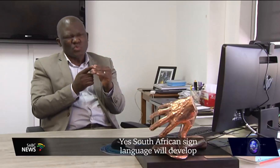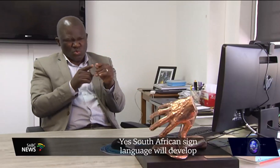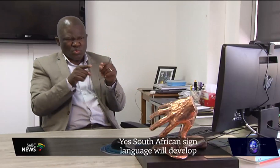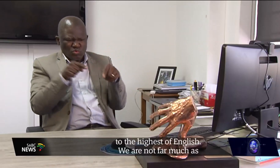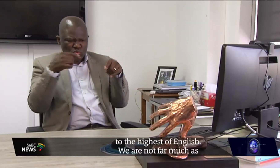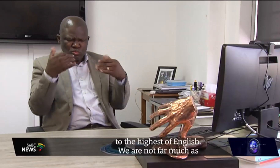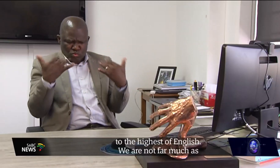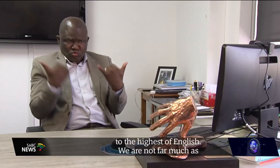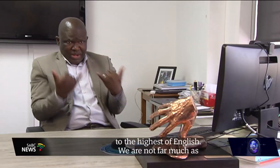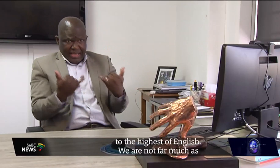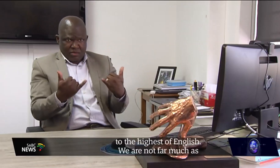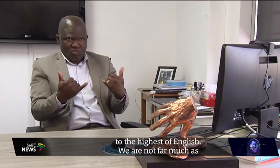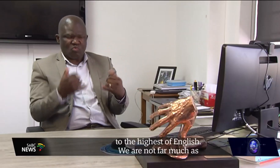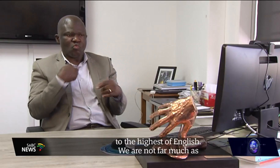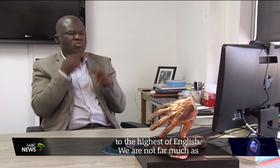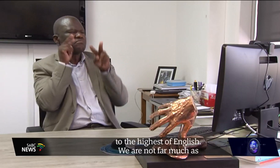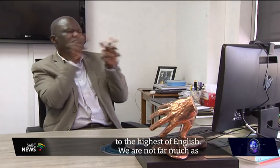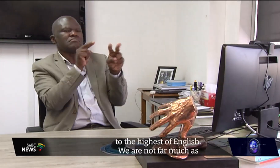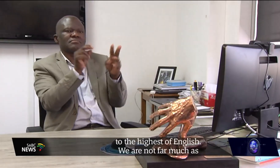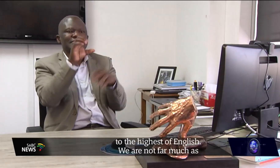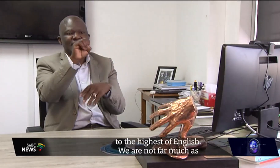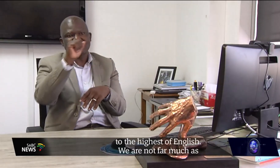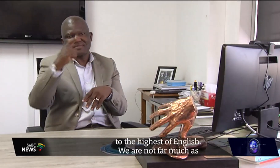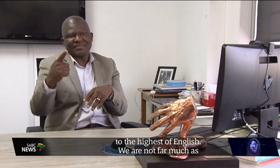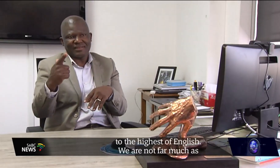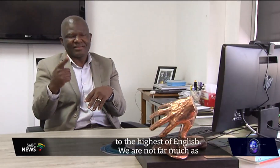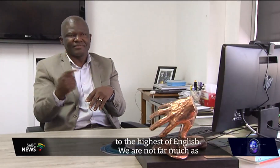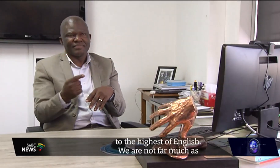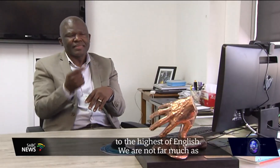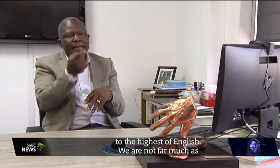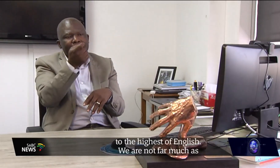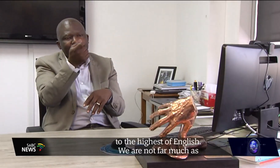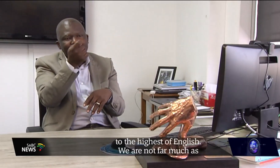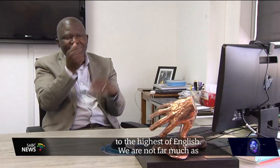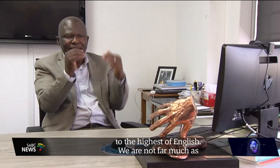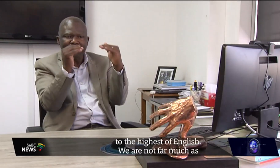maemong a godimo o fihlela le maemong a bo English. Yes ka se sebaka